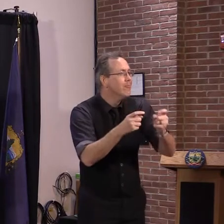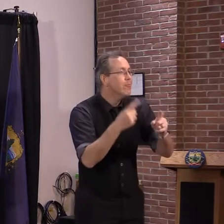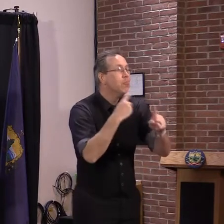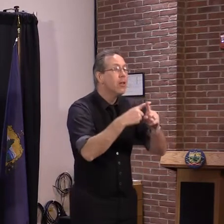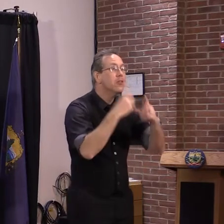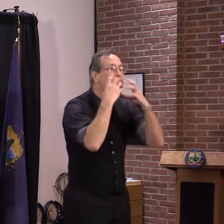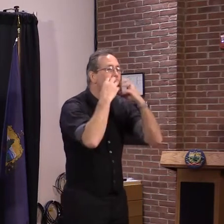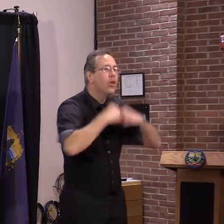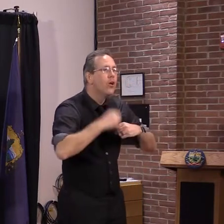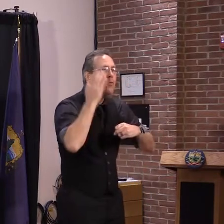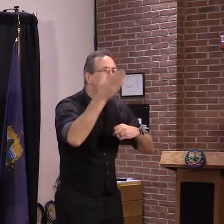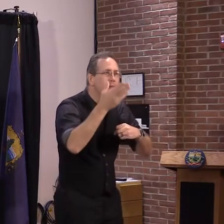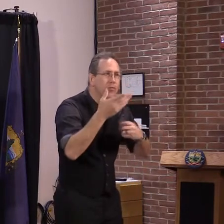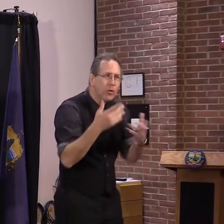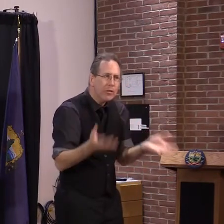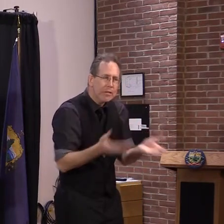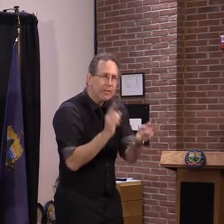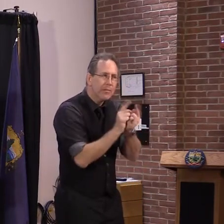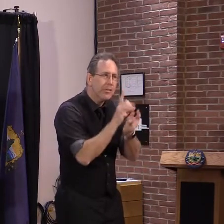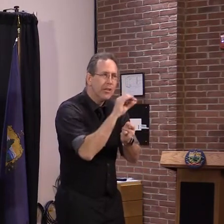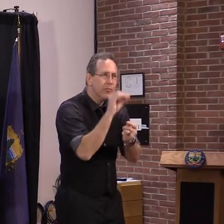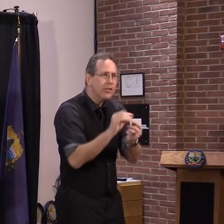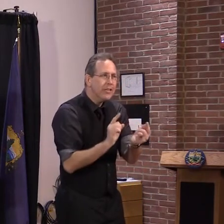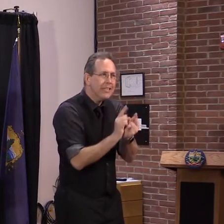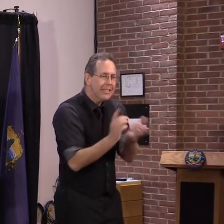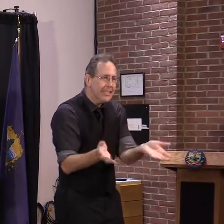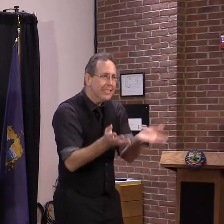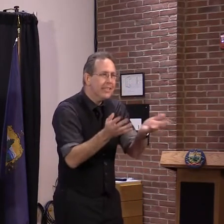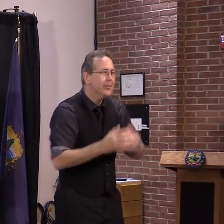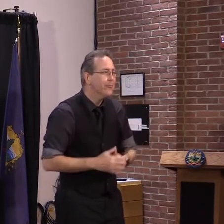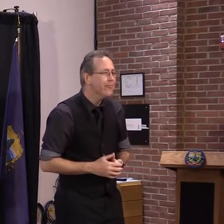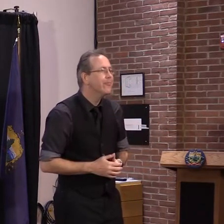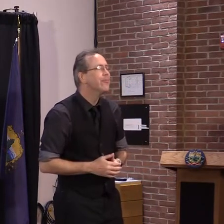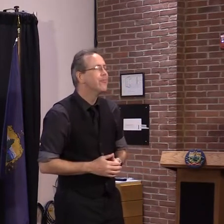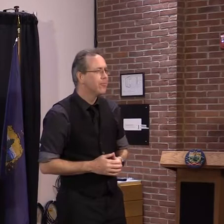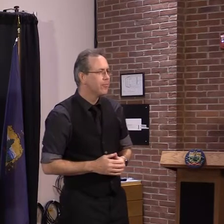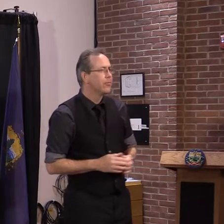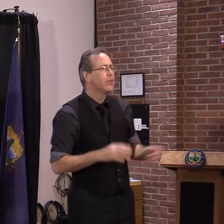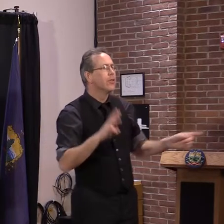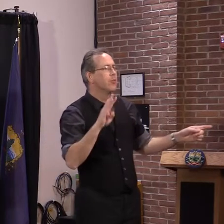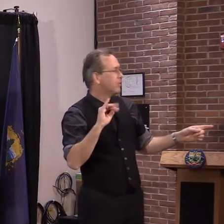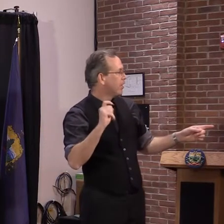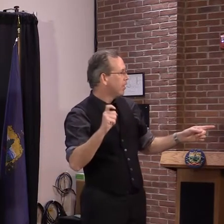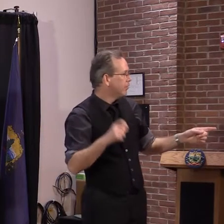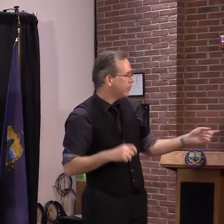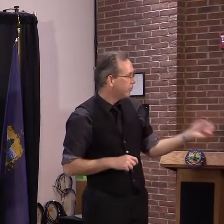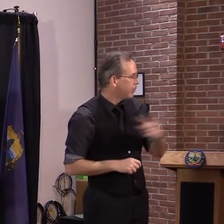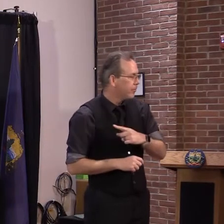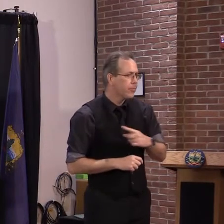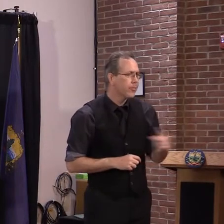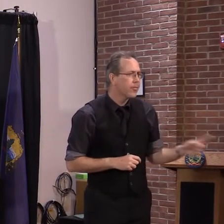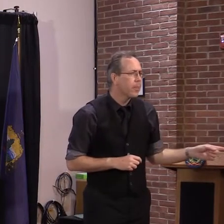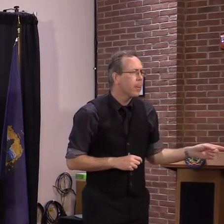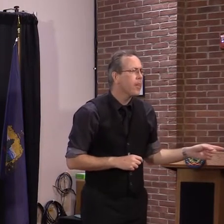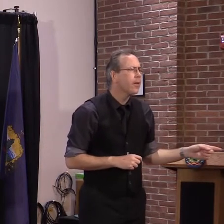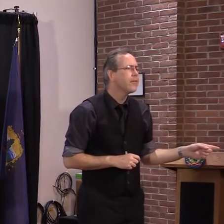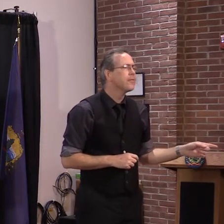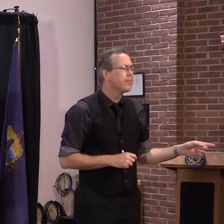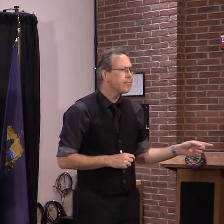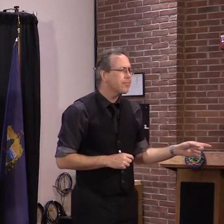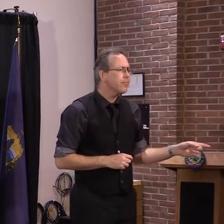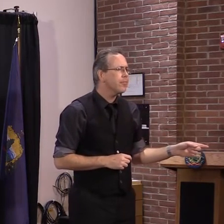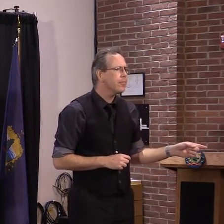Governor, as we mentioned, there seems to be a disparity in terms of vaccination rate, especially for 5 to 11-year-olds. In Chittenden County,